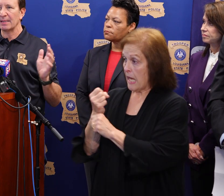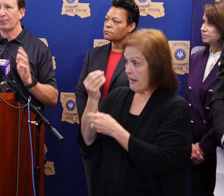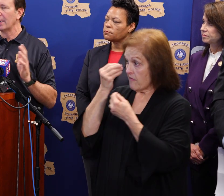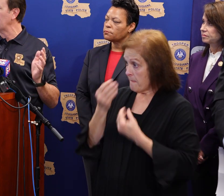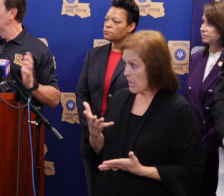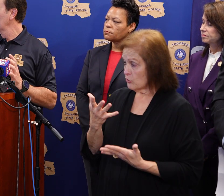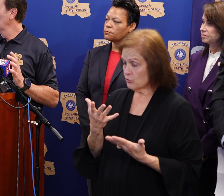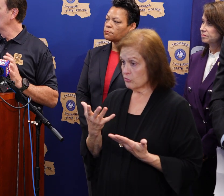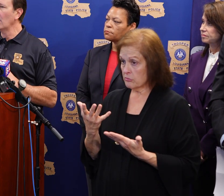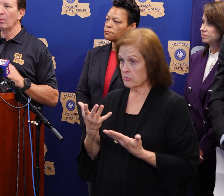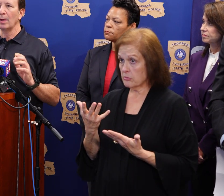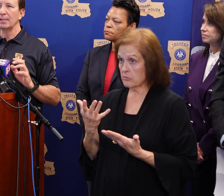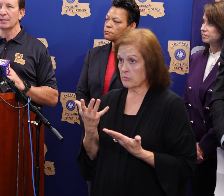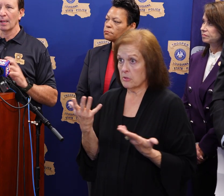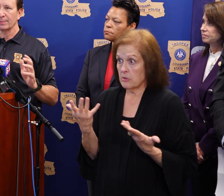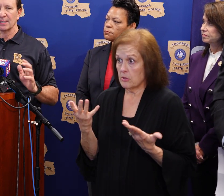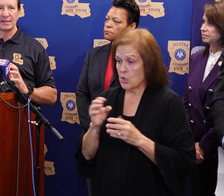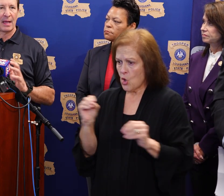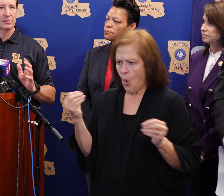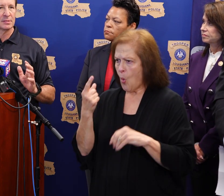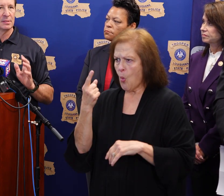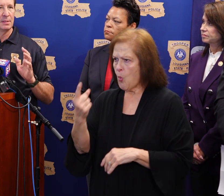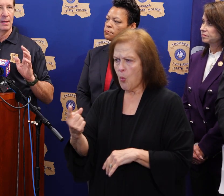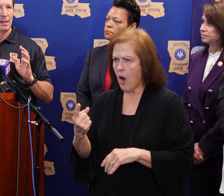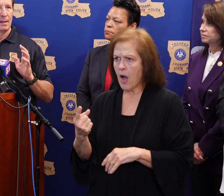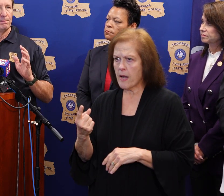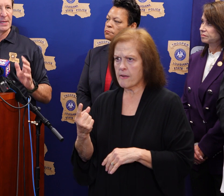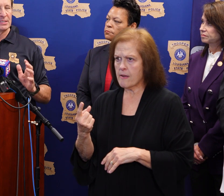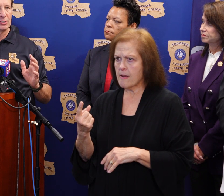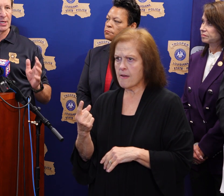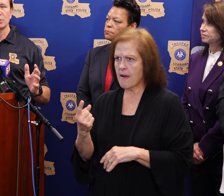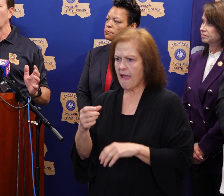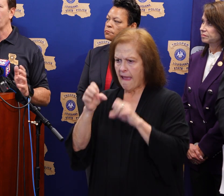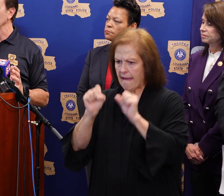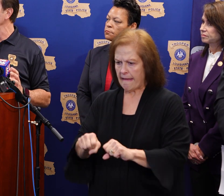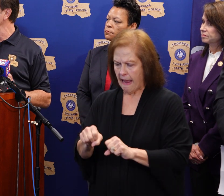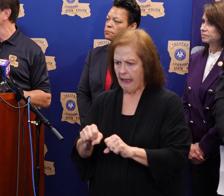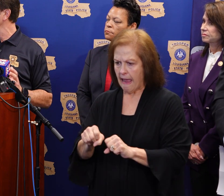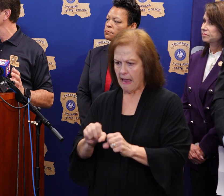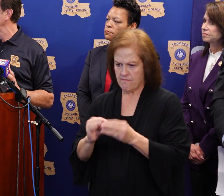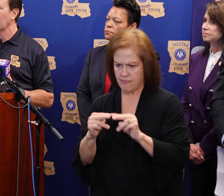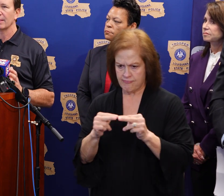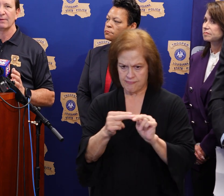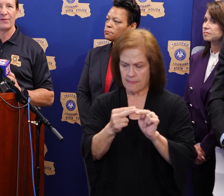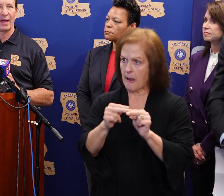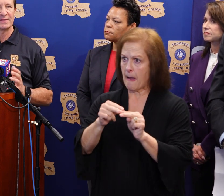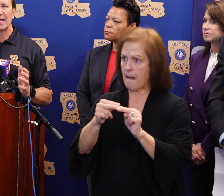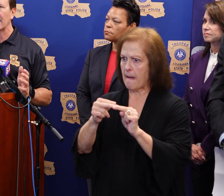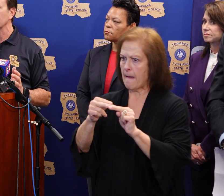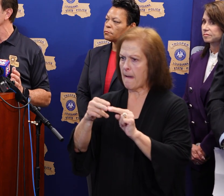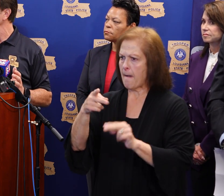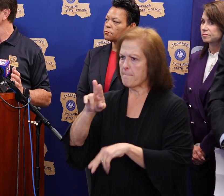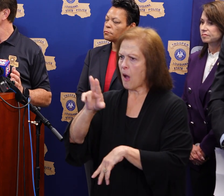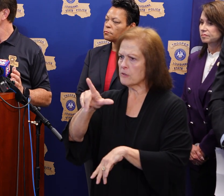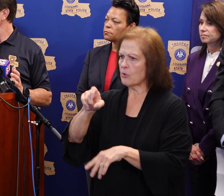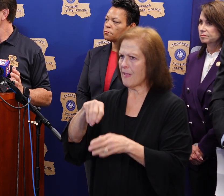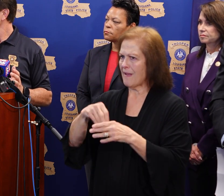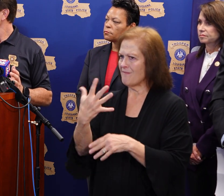like I said, no one dumps a 1,000-piece jigsaw puzzle and puts it together in 5